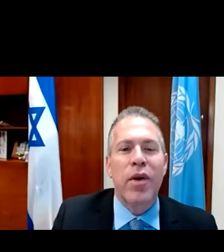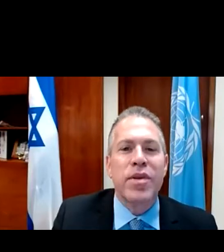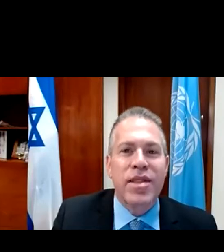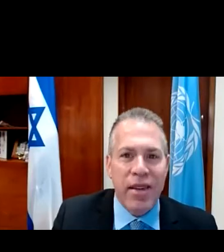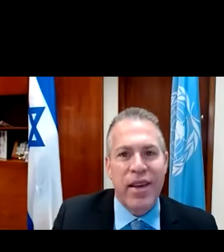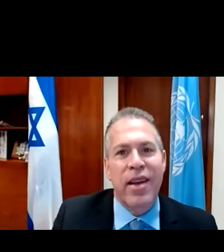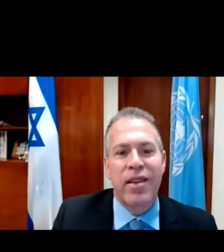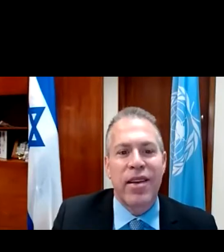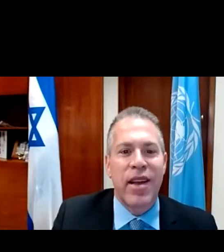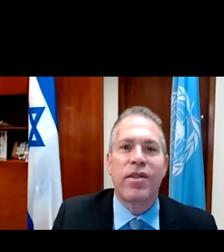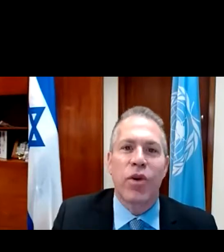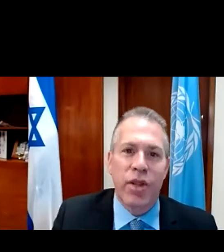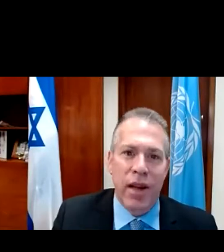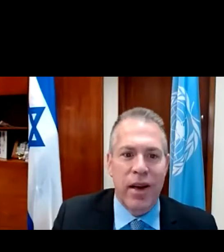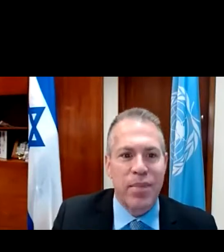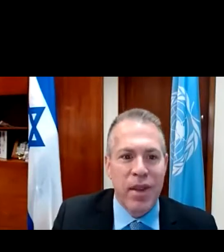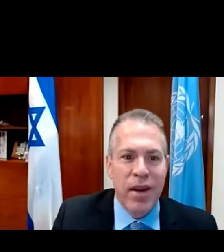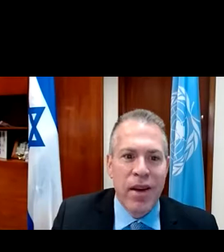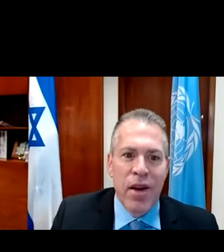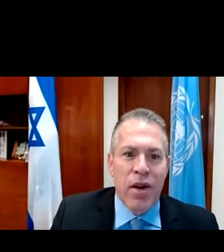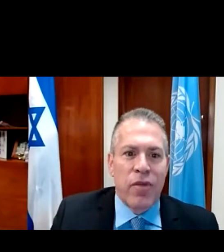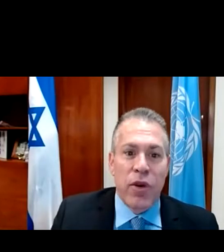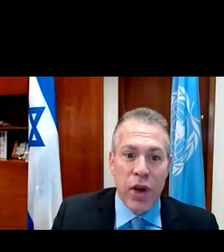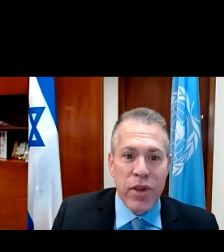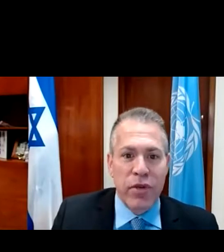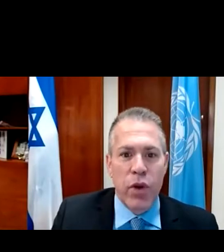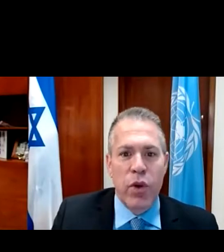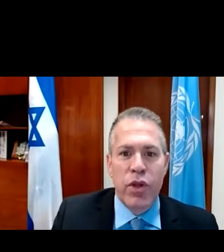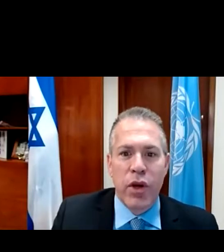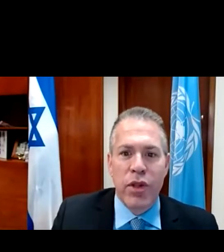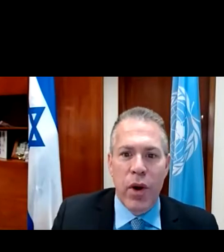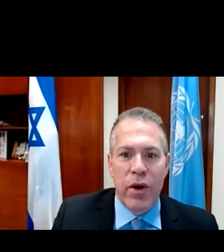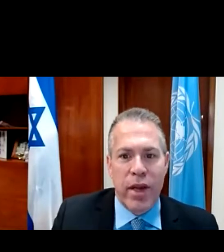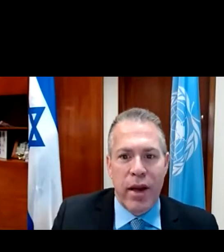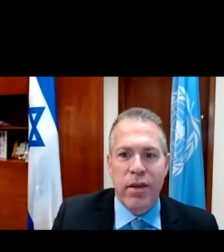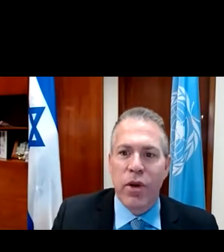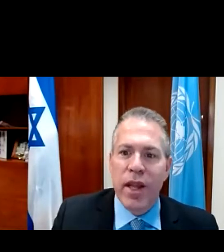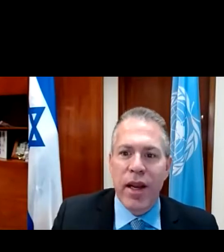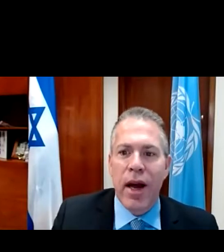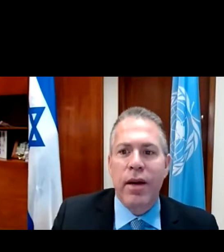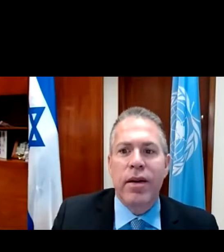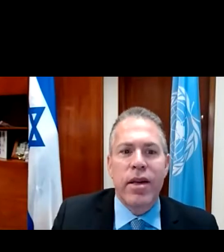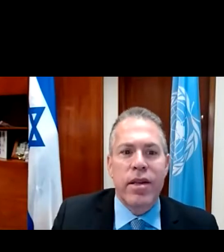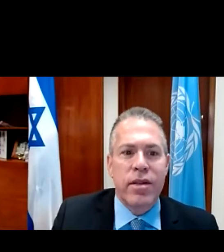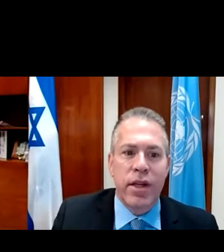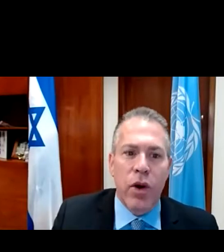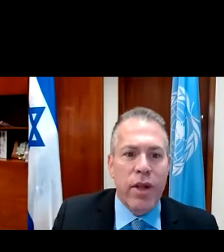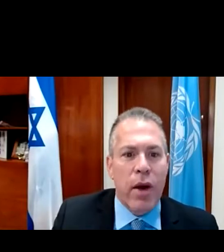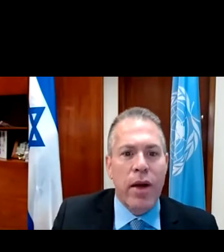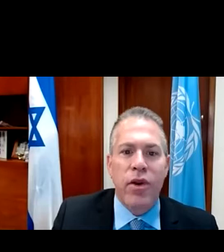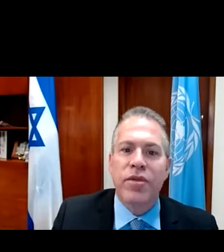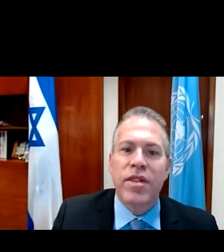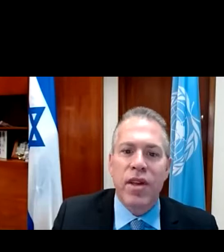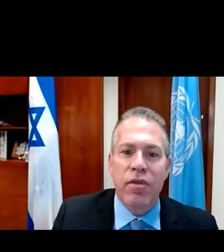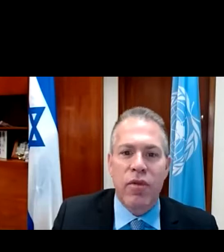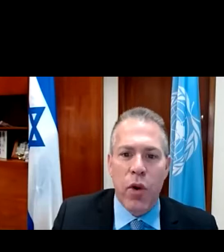our outstanding candidate, Odelia. For those of you who don't know her yet, Odelia is the